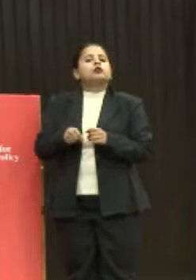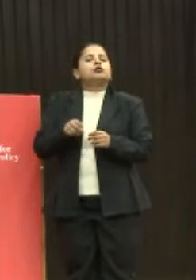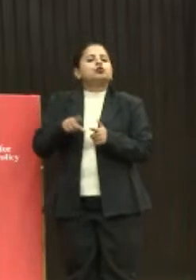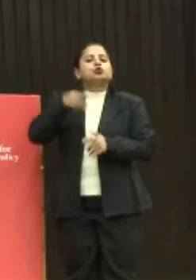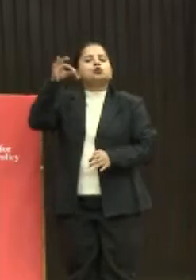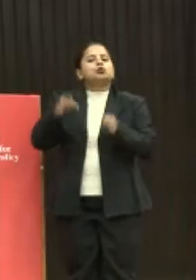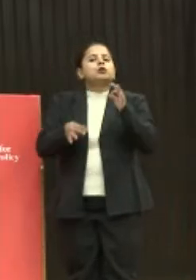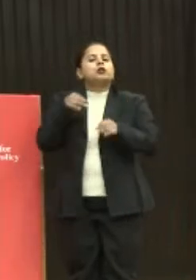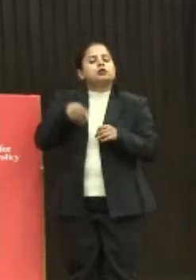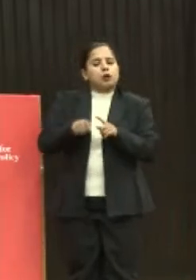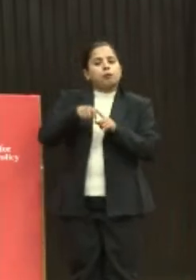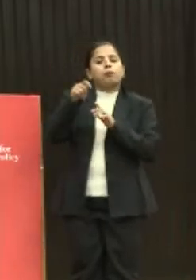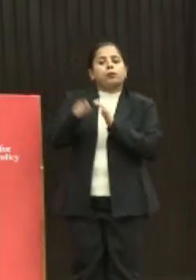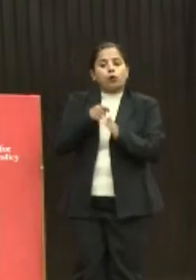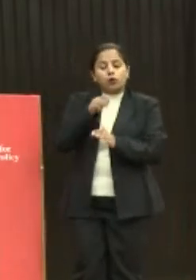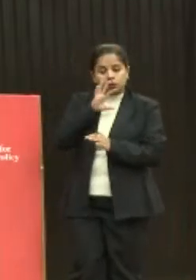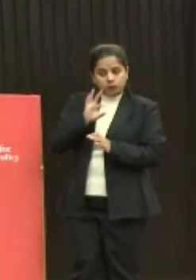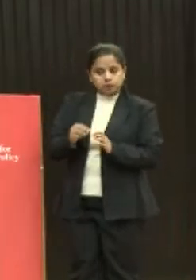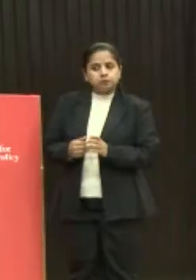reforms project